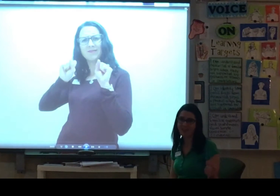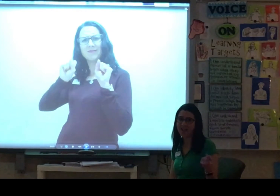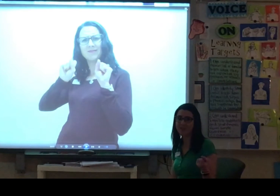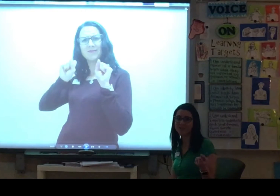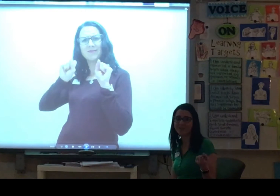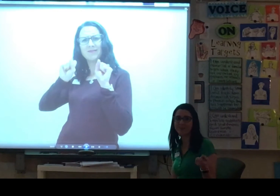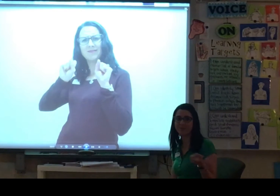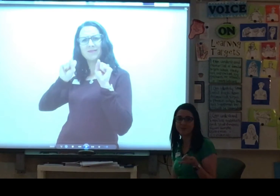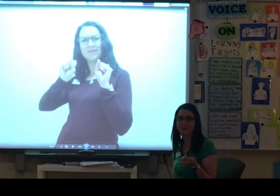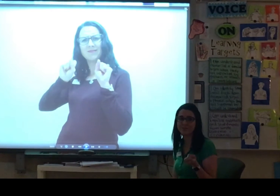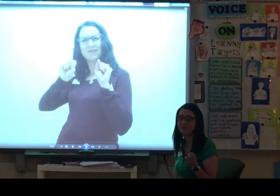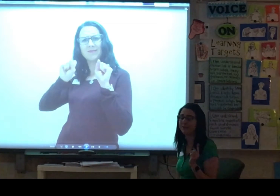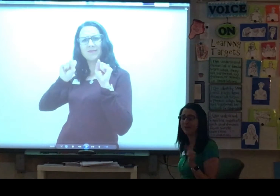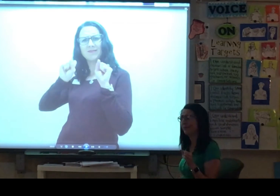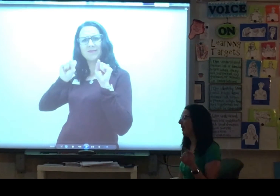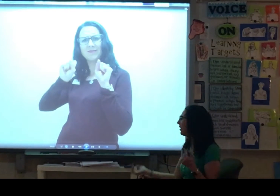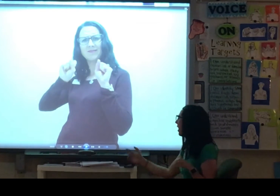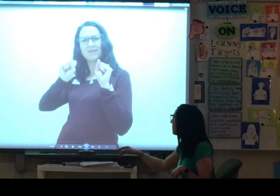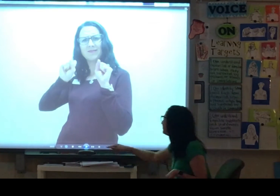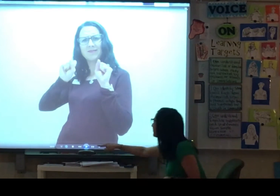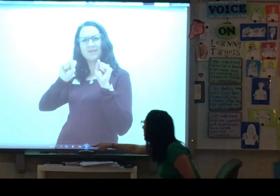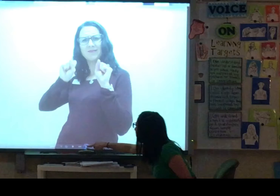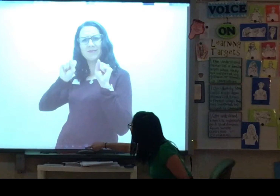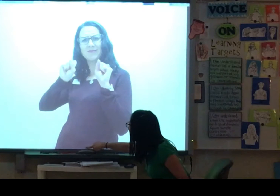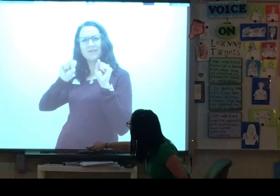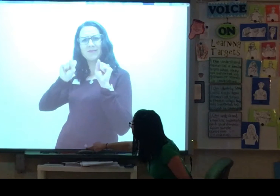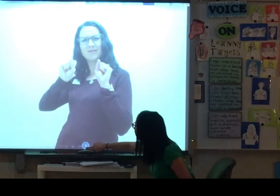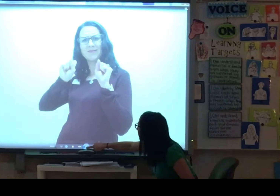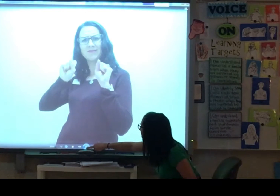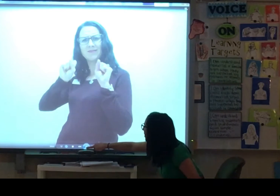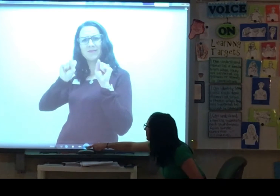I could put them on YouTube. Alright, ready?